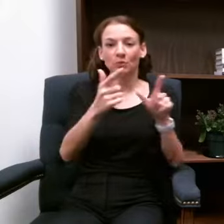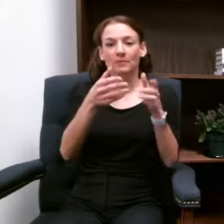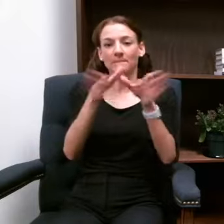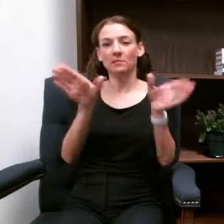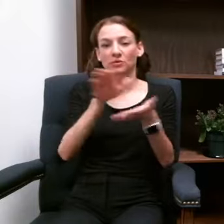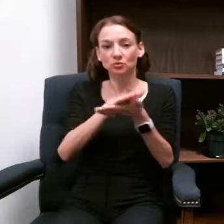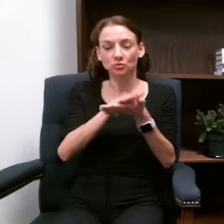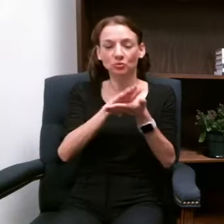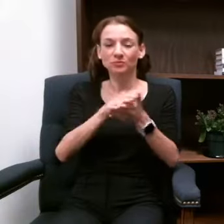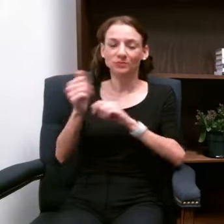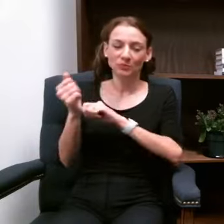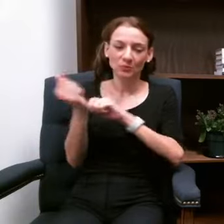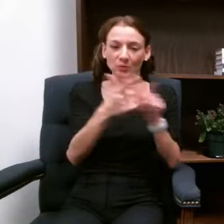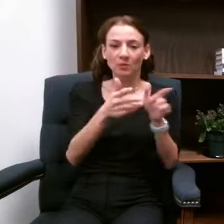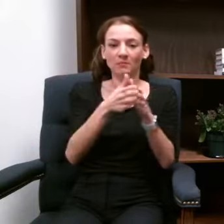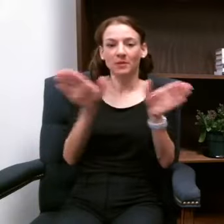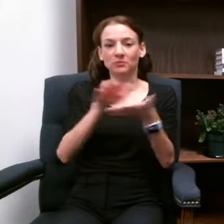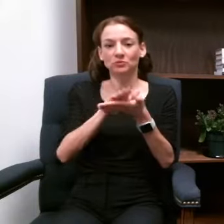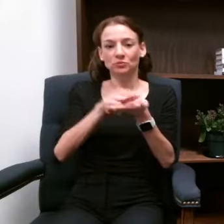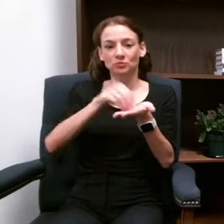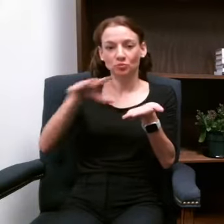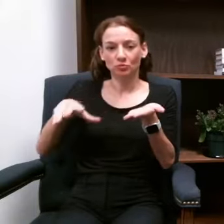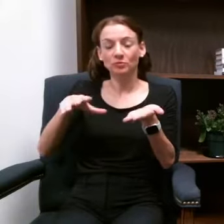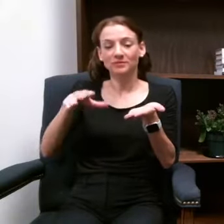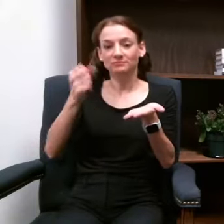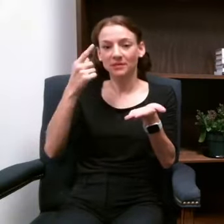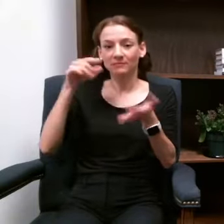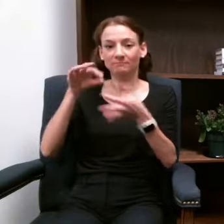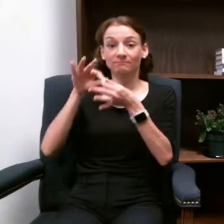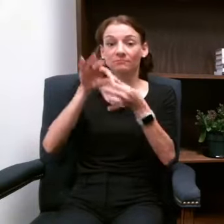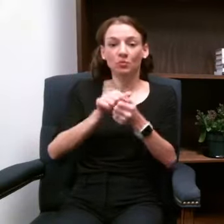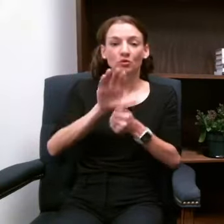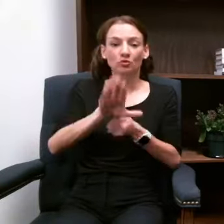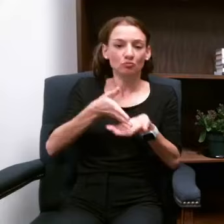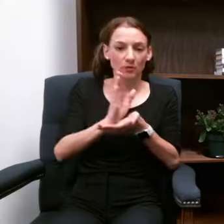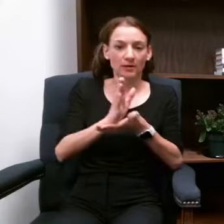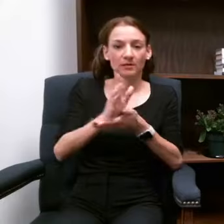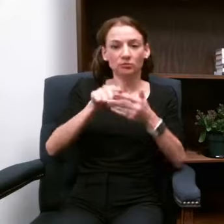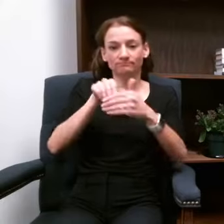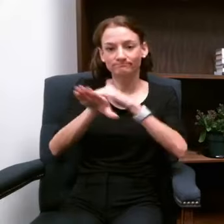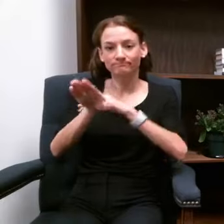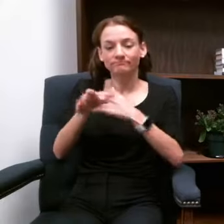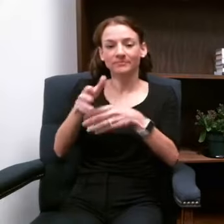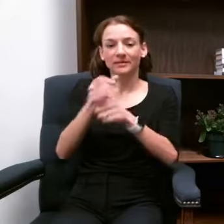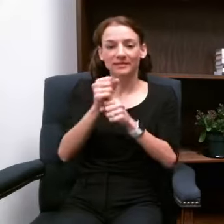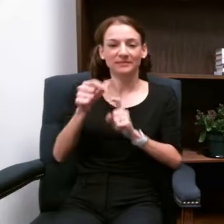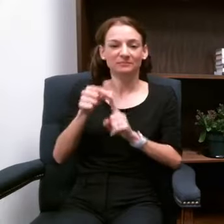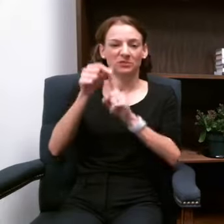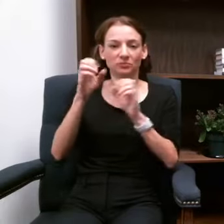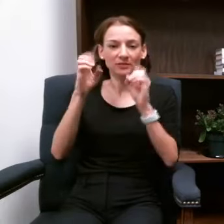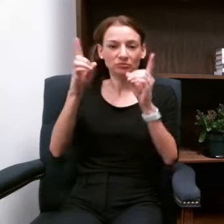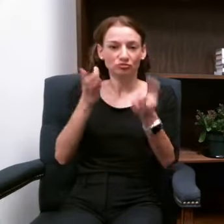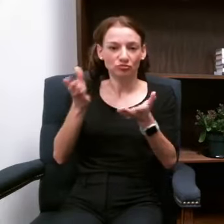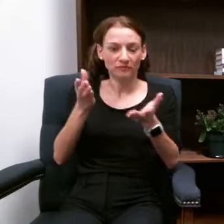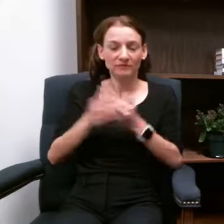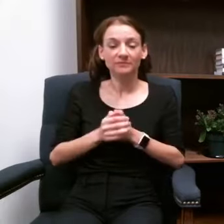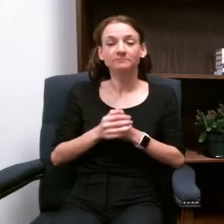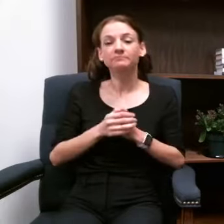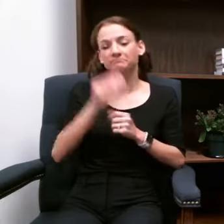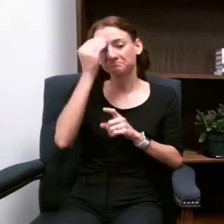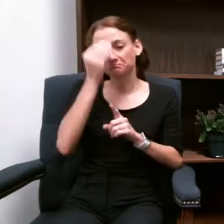public school student and their right to enter the special education system. Just to let you know,